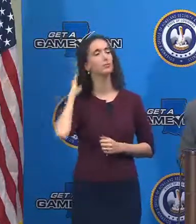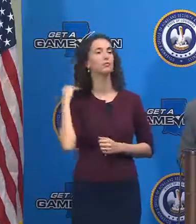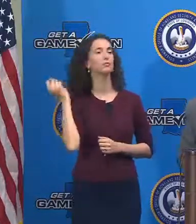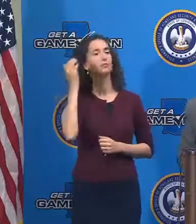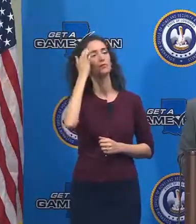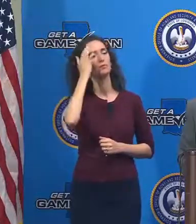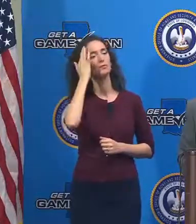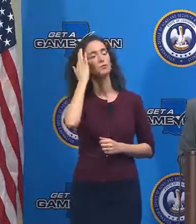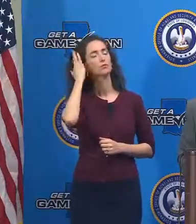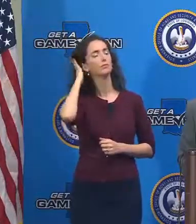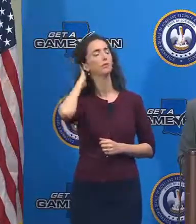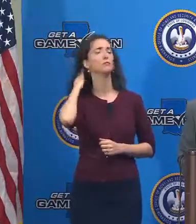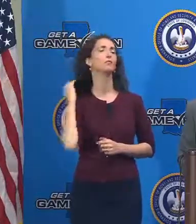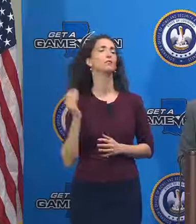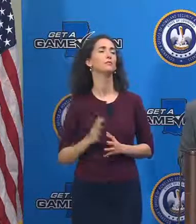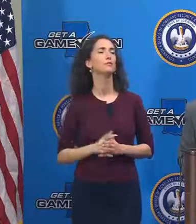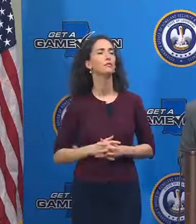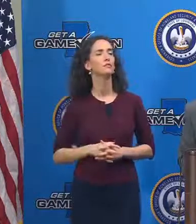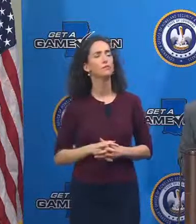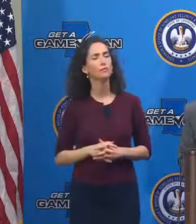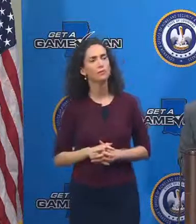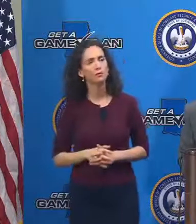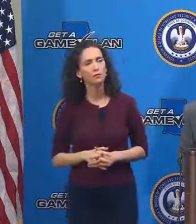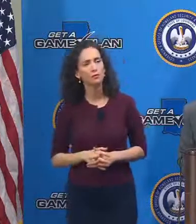The other 13 homes that were evacuated,